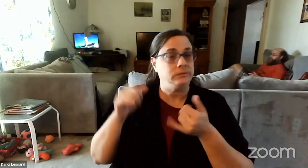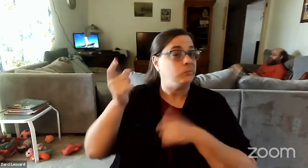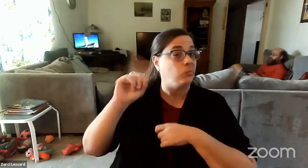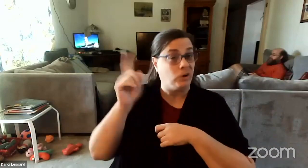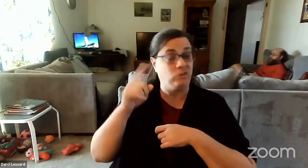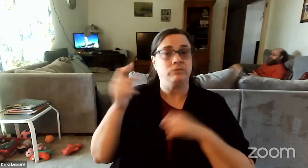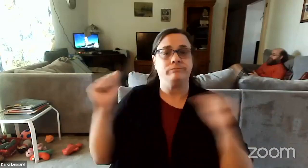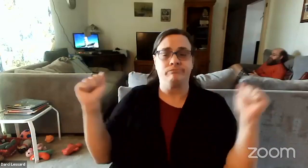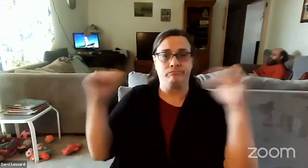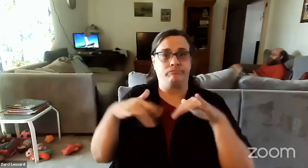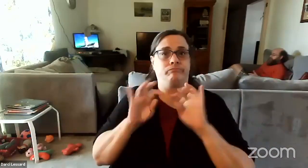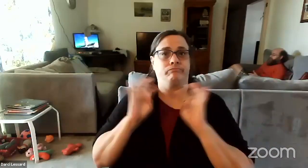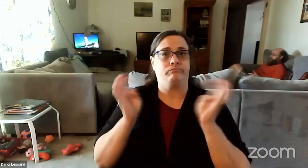There's also Netflix Party,